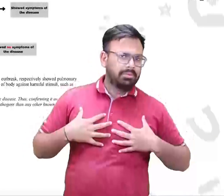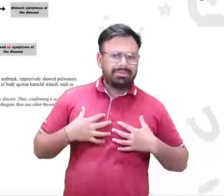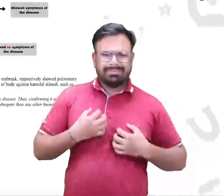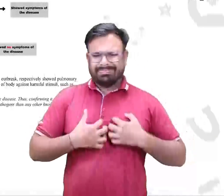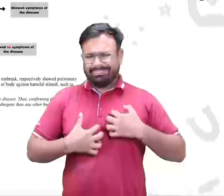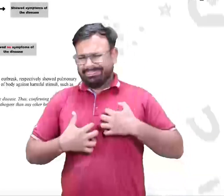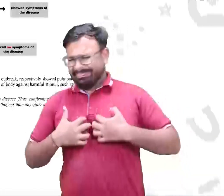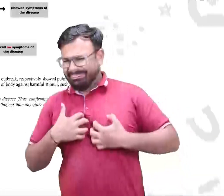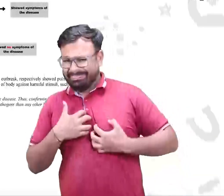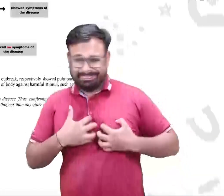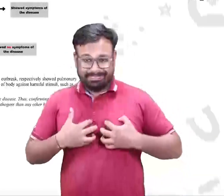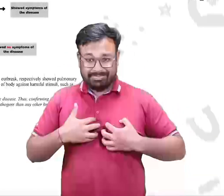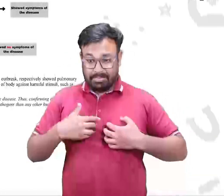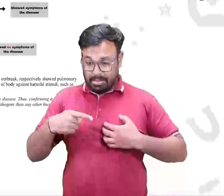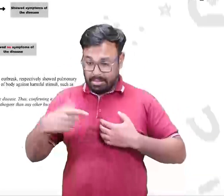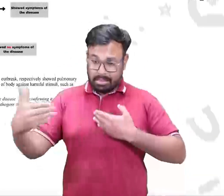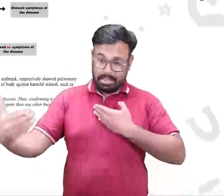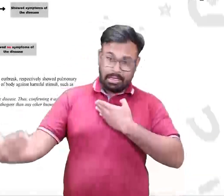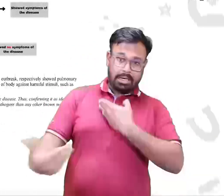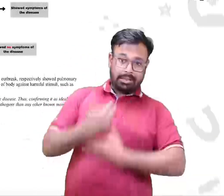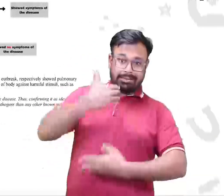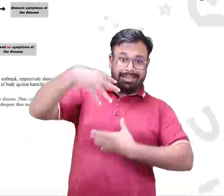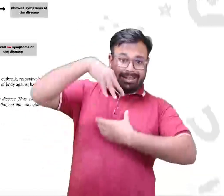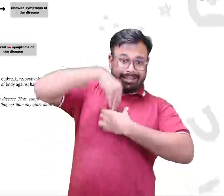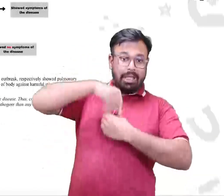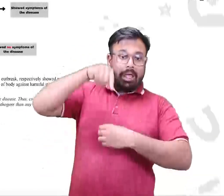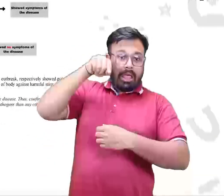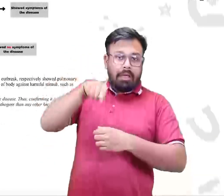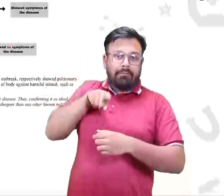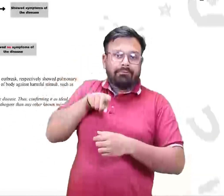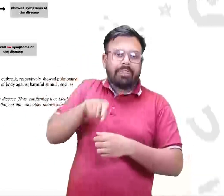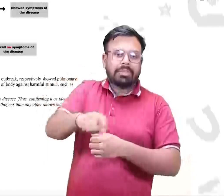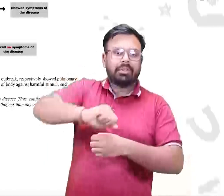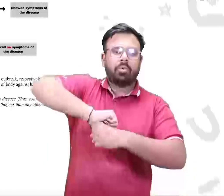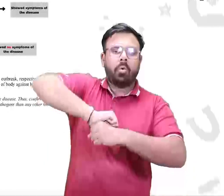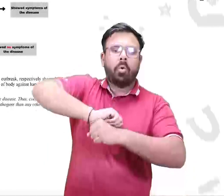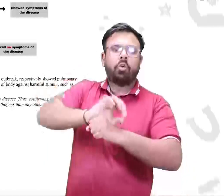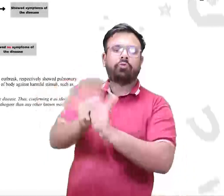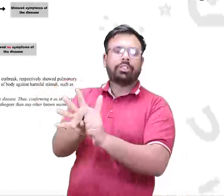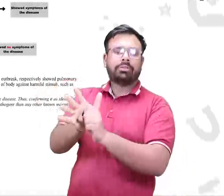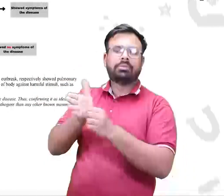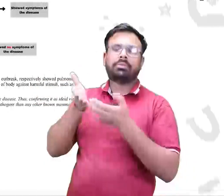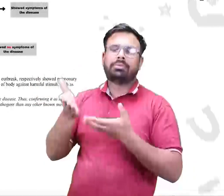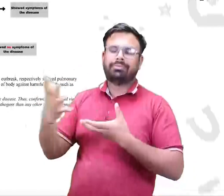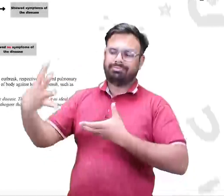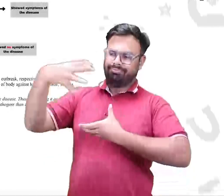showed condition caused by excess fluid in the lungs.